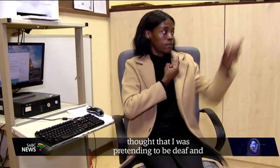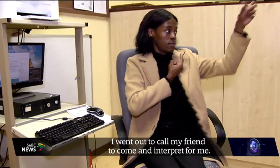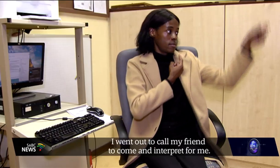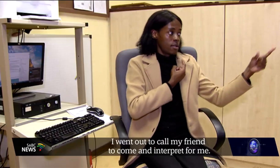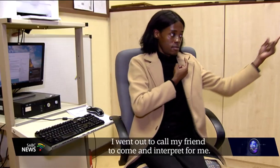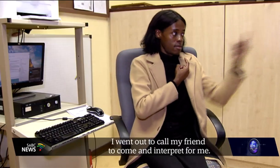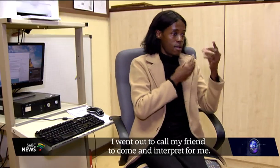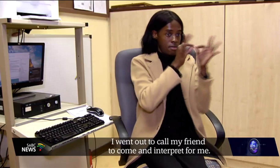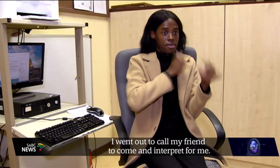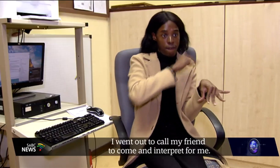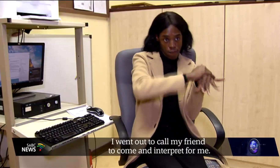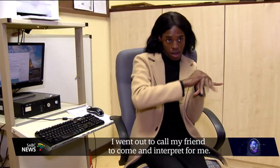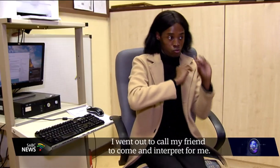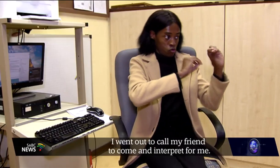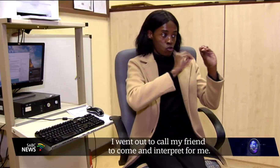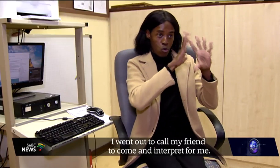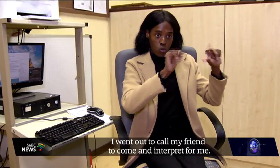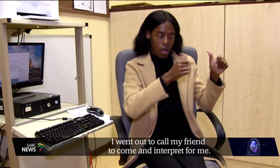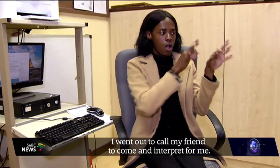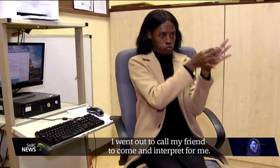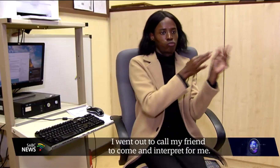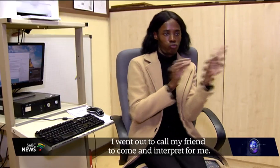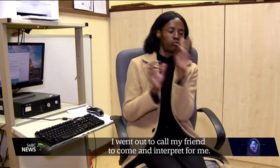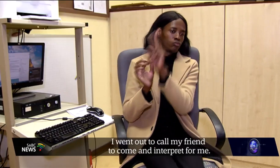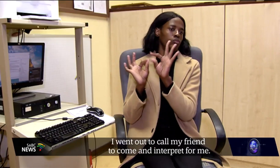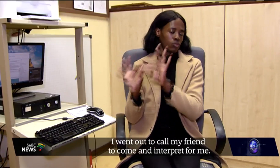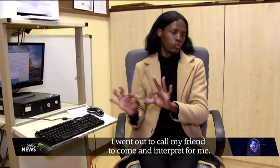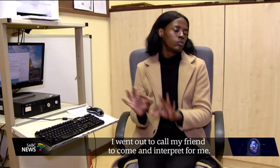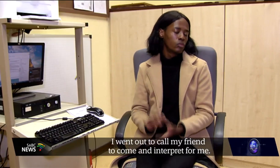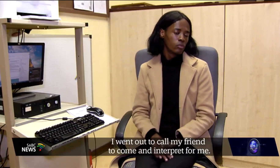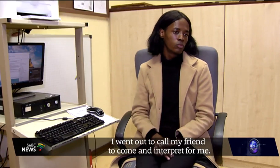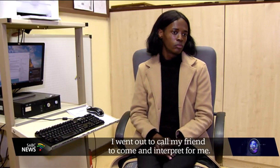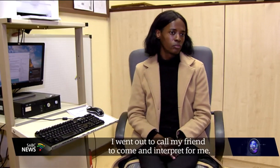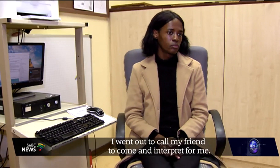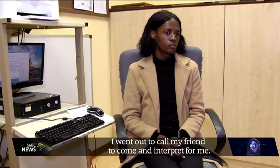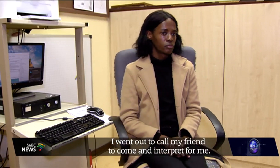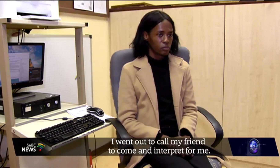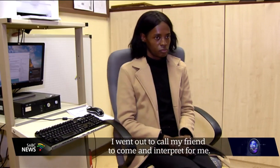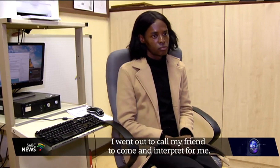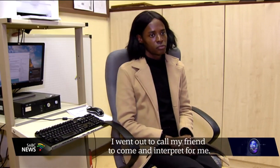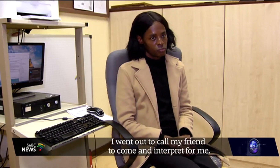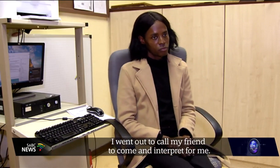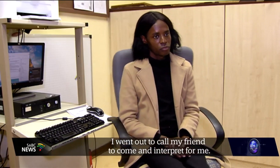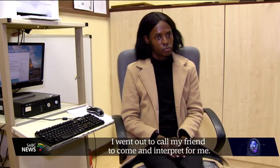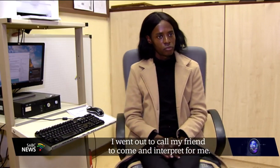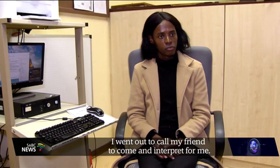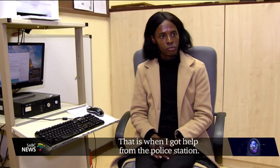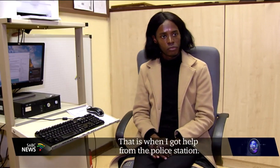So I went out to ask for my friend as an interpreter to come and interpret for me, and